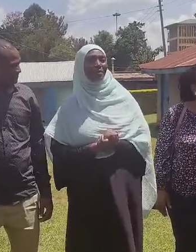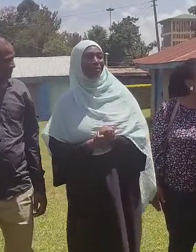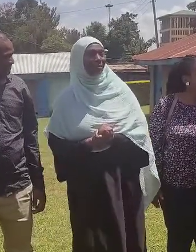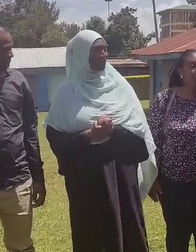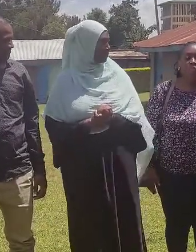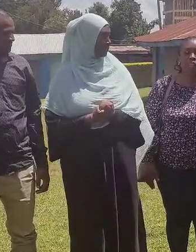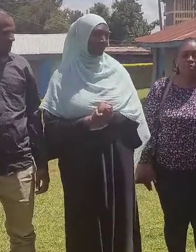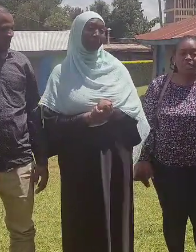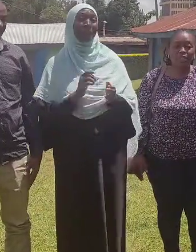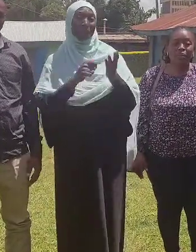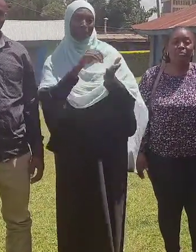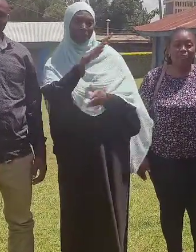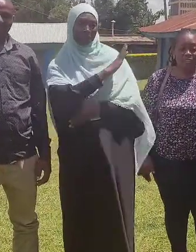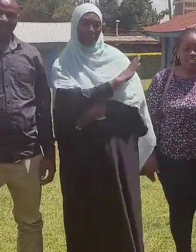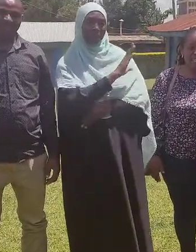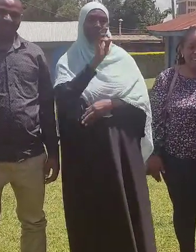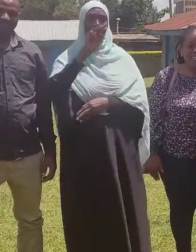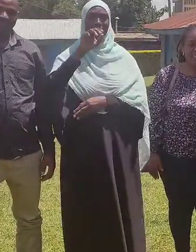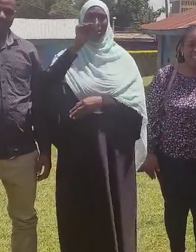My name is Maureen Kadessa.